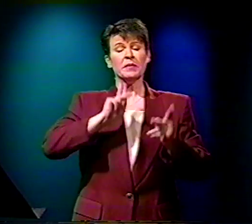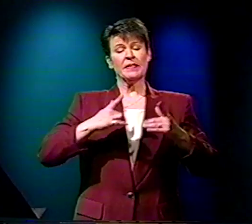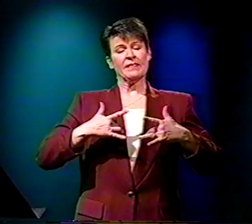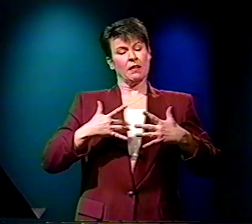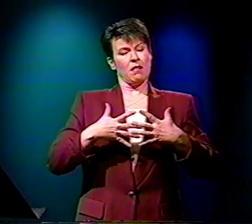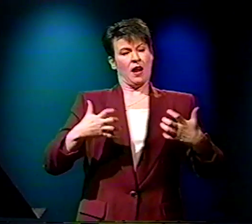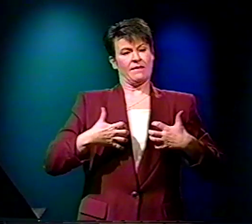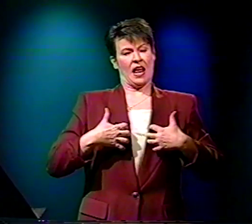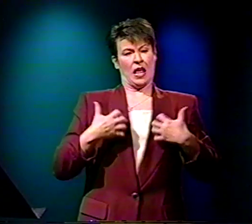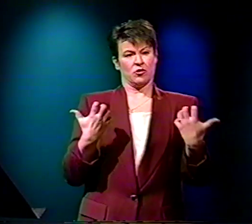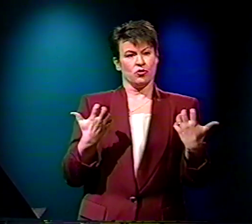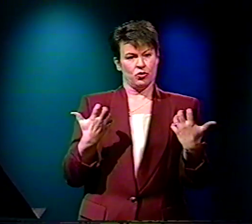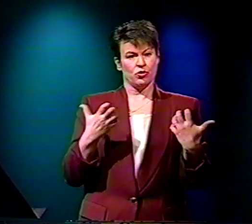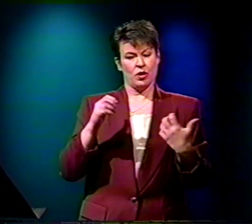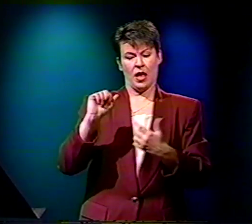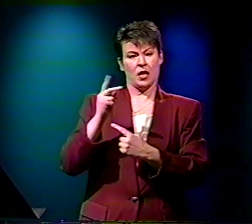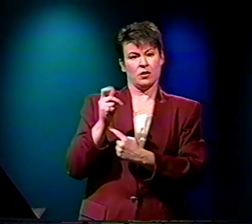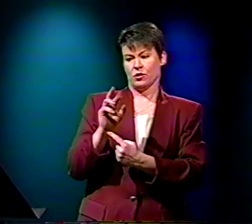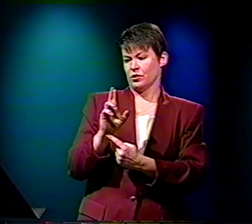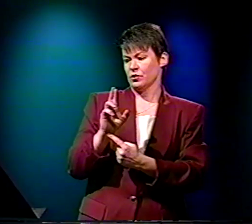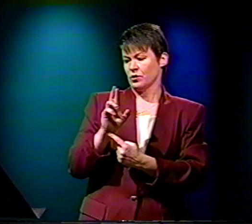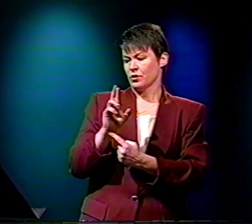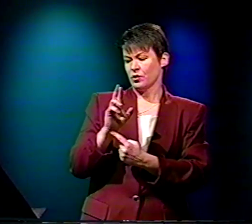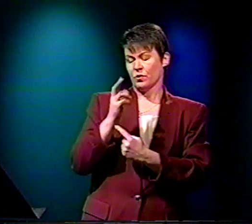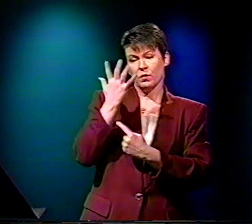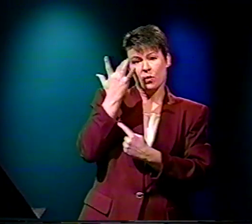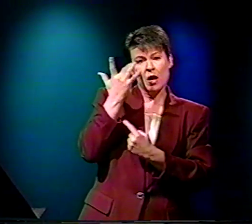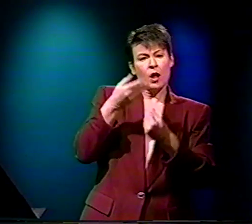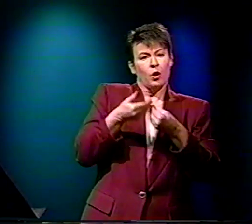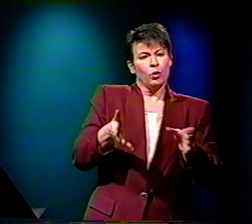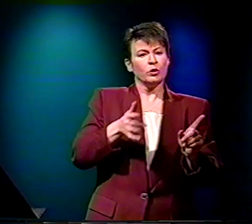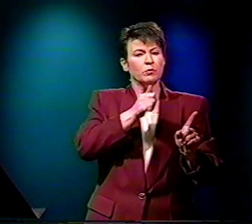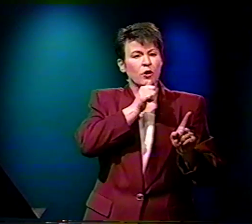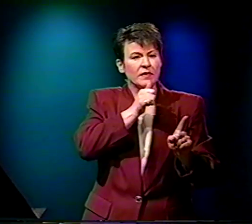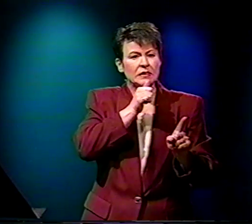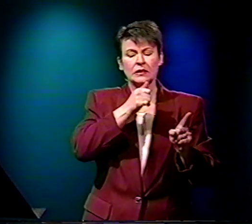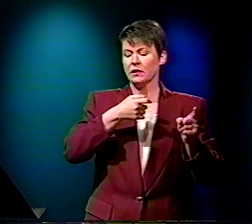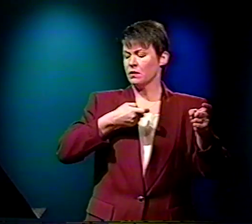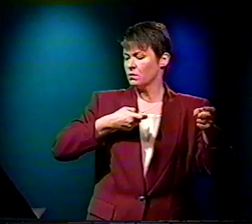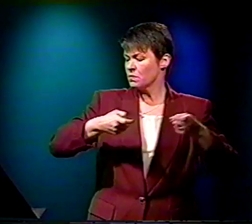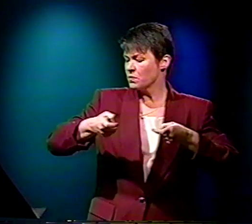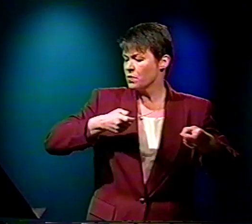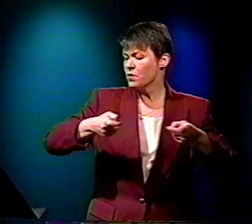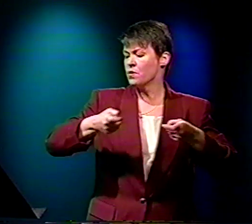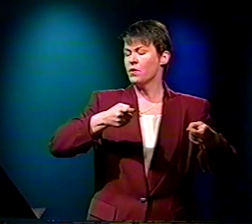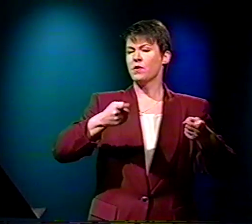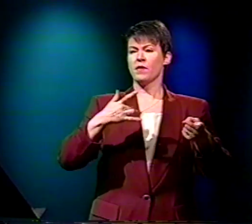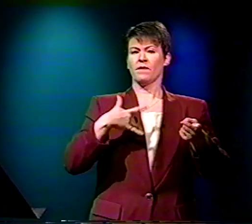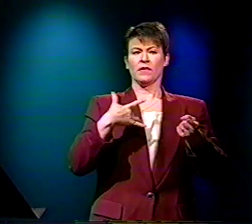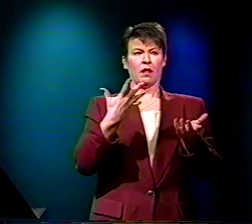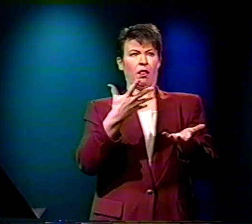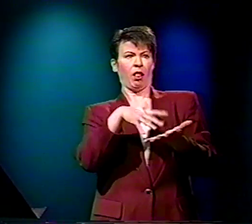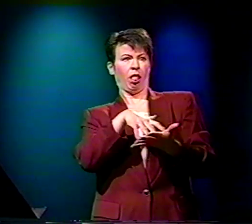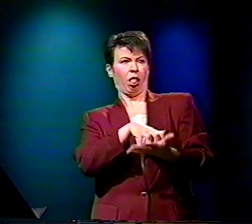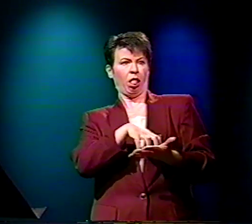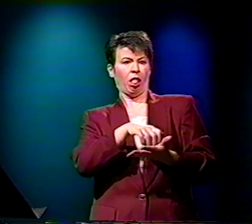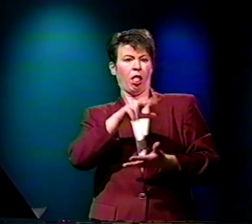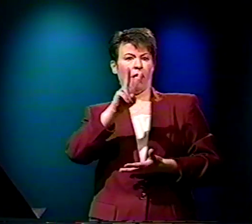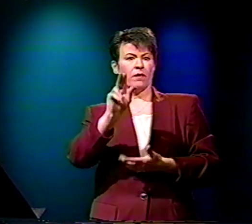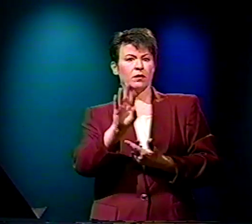So deaf people often feel a great deal of anger. And the reason is because there's a loss of privacy, a loss of